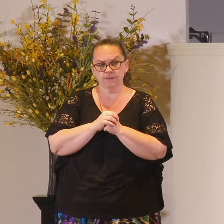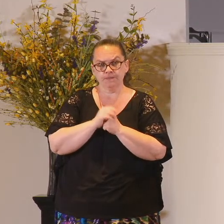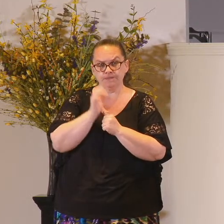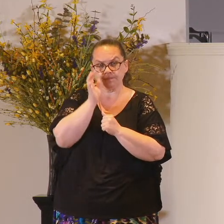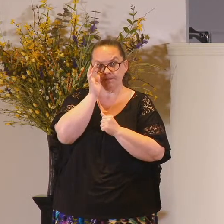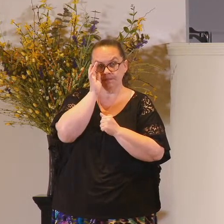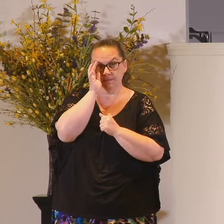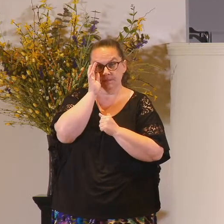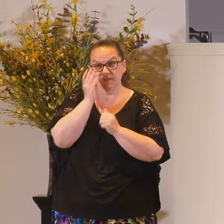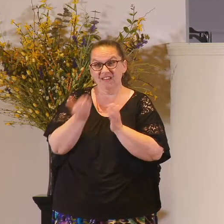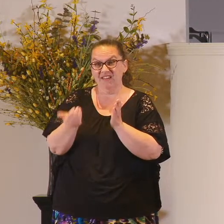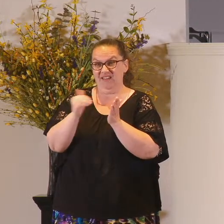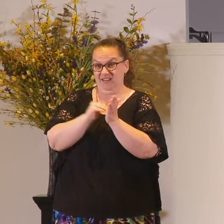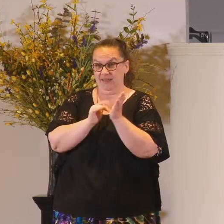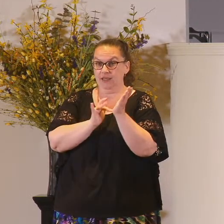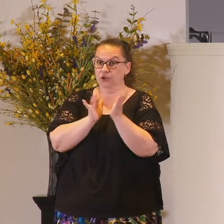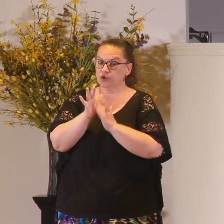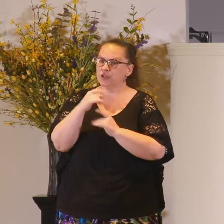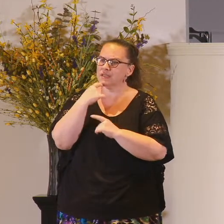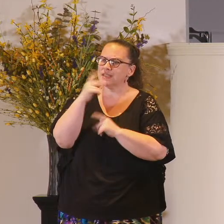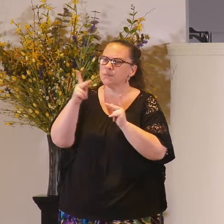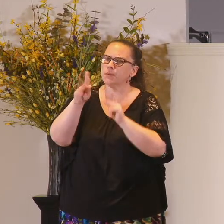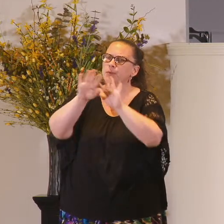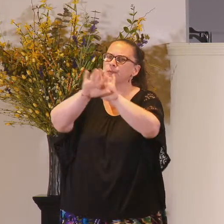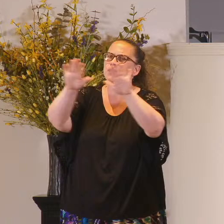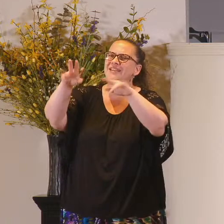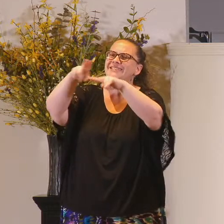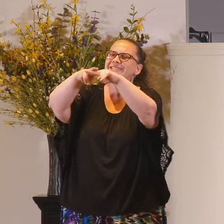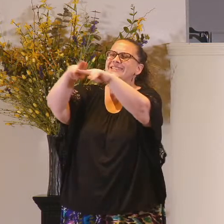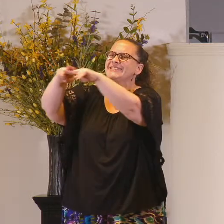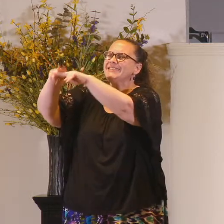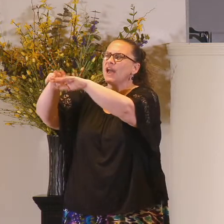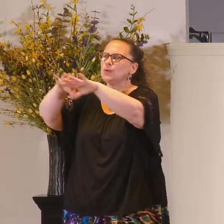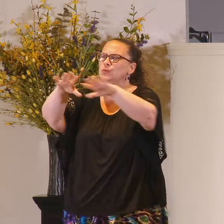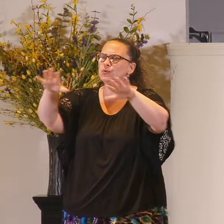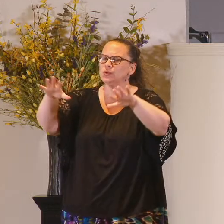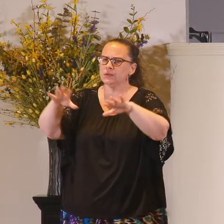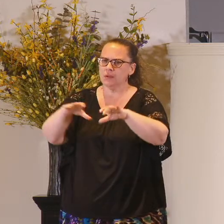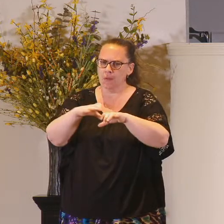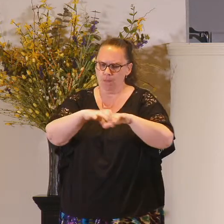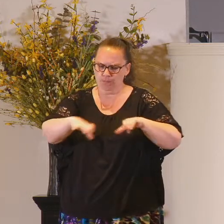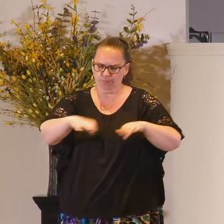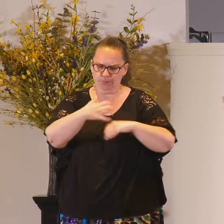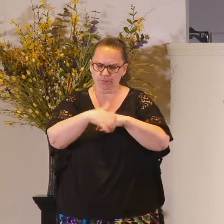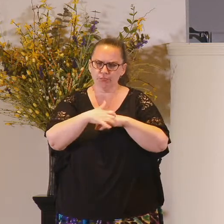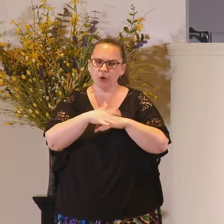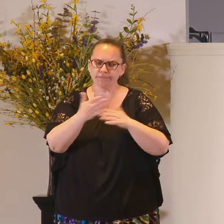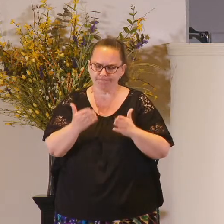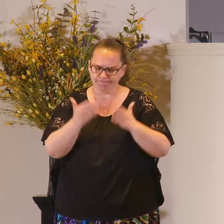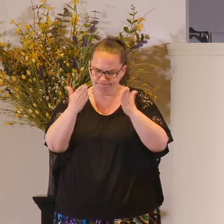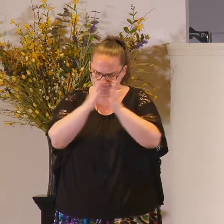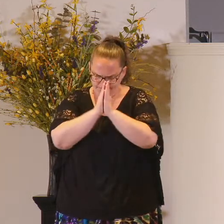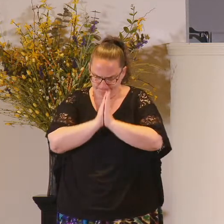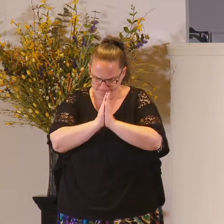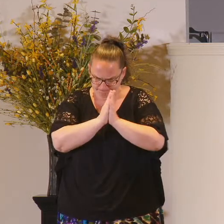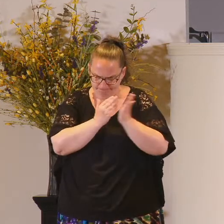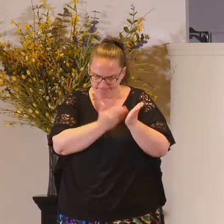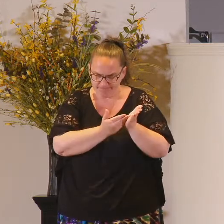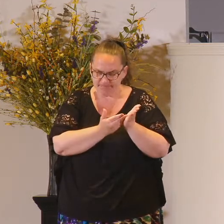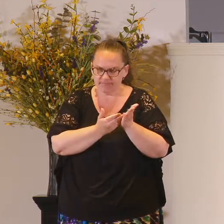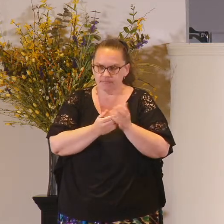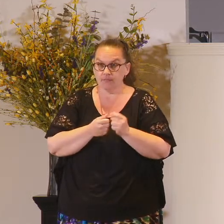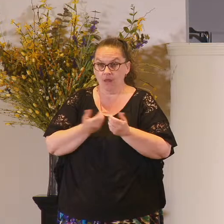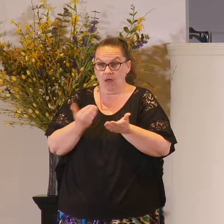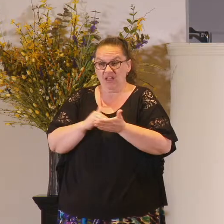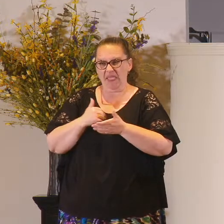And again, Jesus has all the people sit down, and he breaks the loaves and he offers thanks. And again, they have a few small